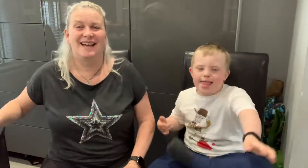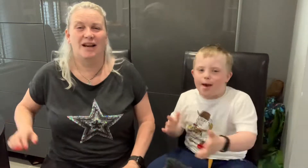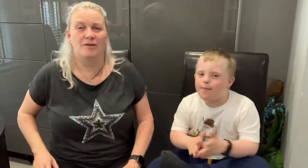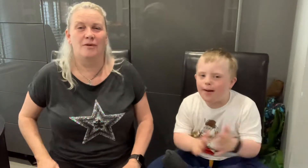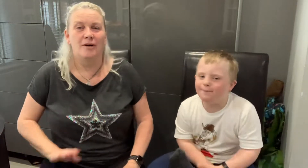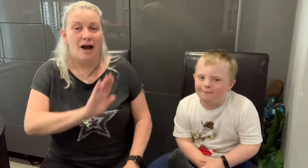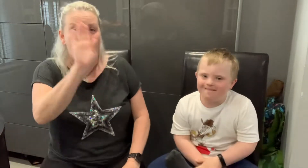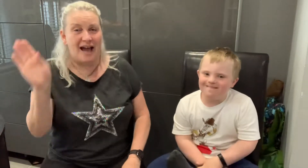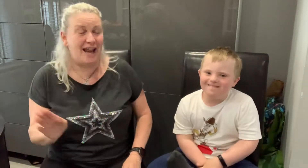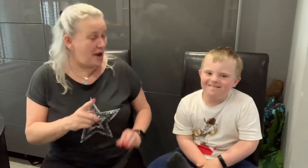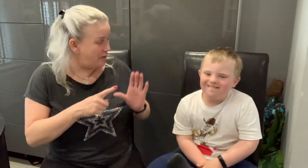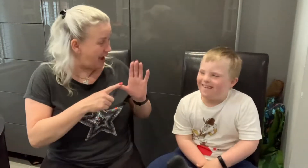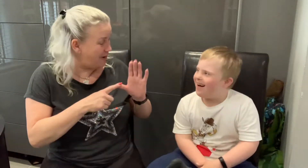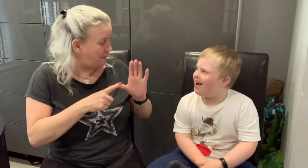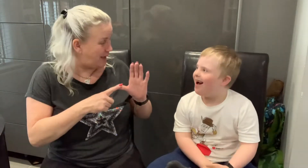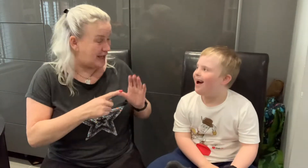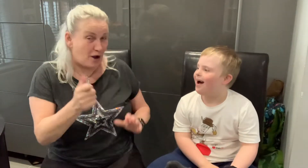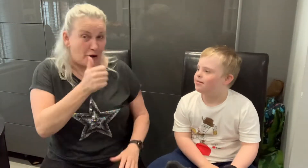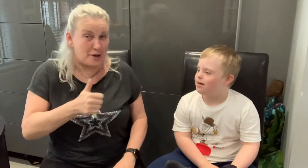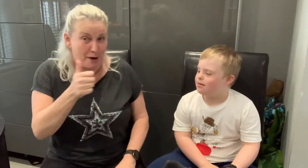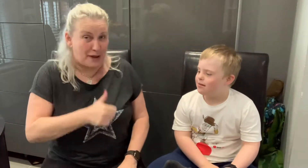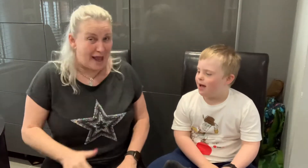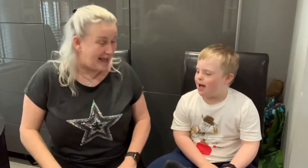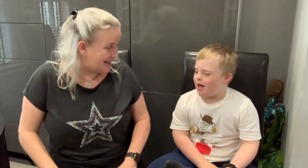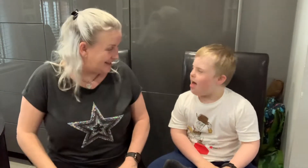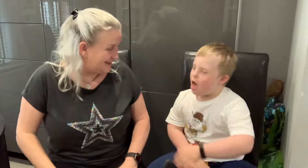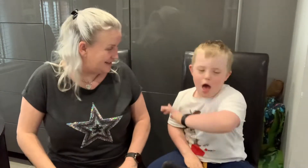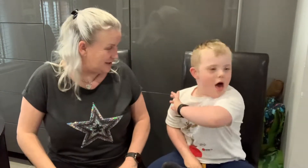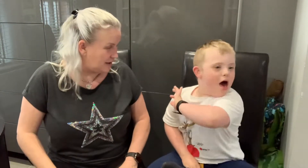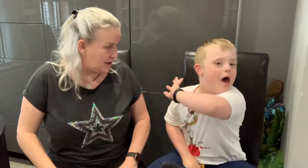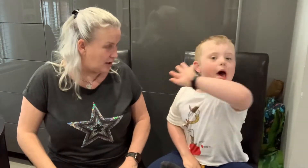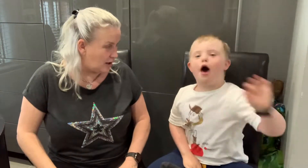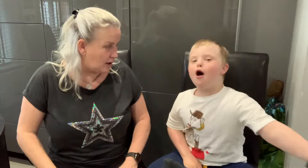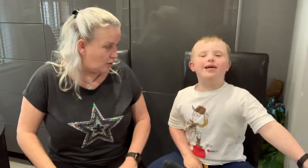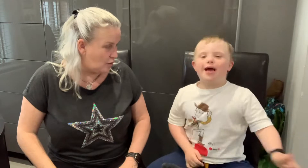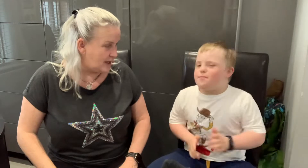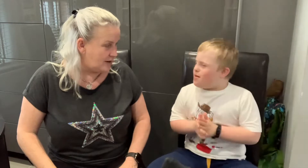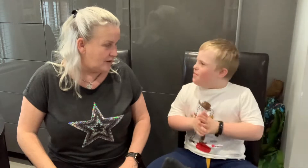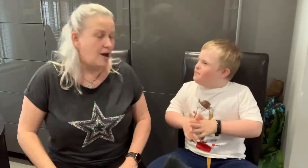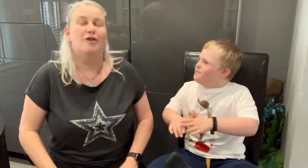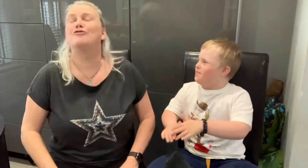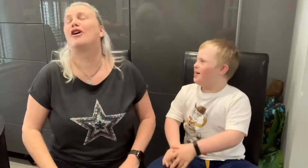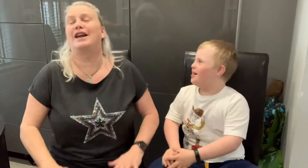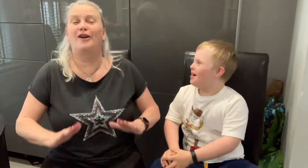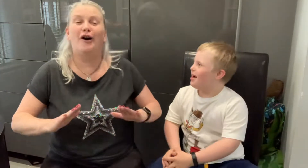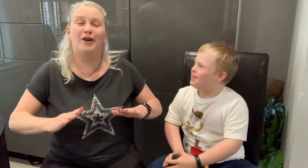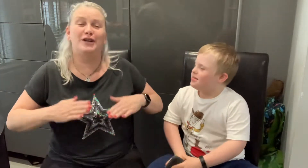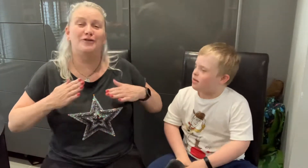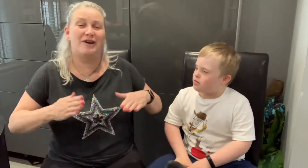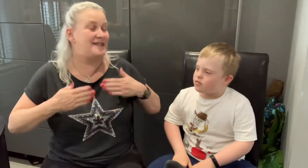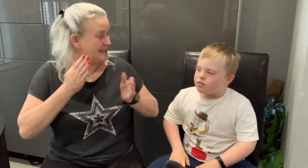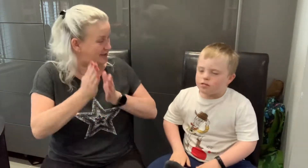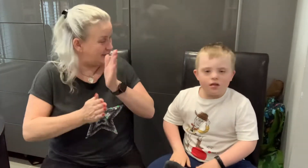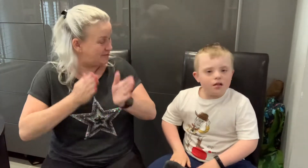Hello, Mum. Hello, Alfie. Are you okay? Hello, Mum. Right, are you ready to do this for